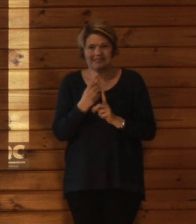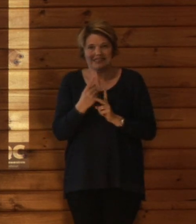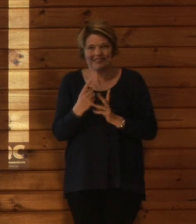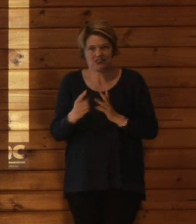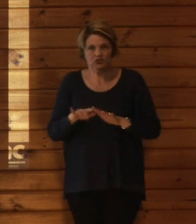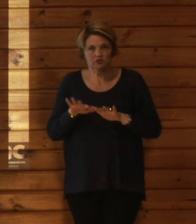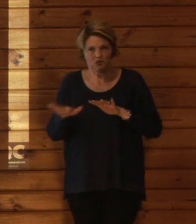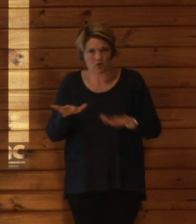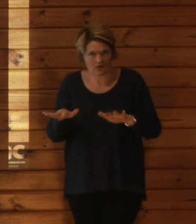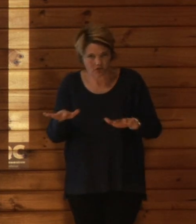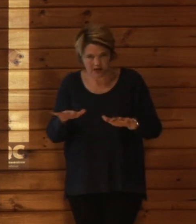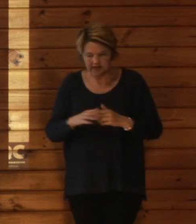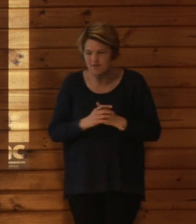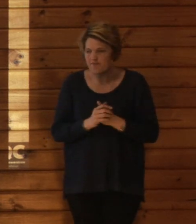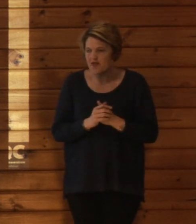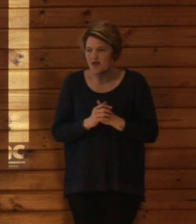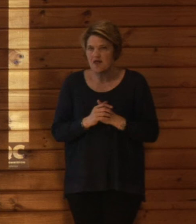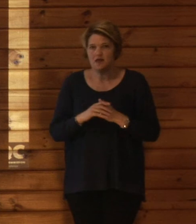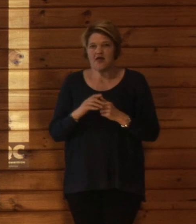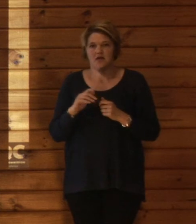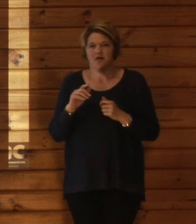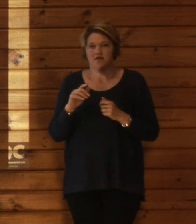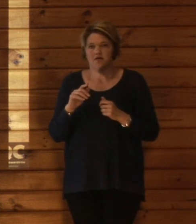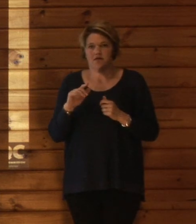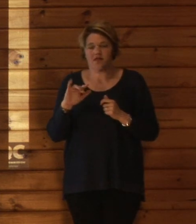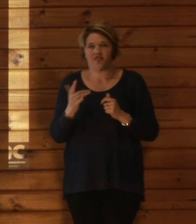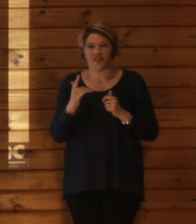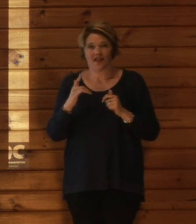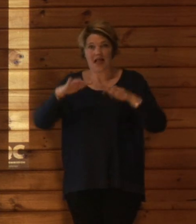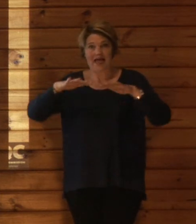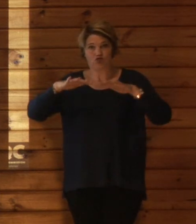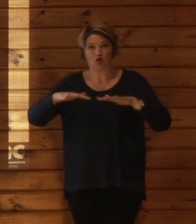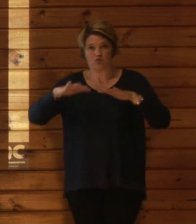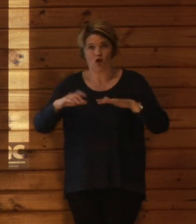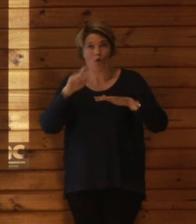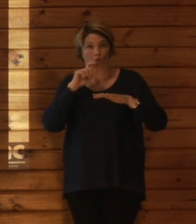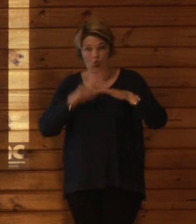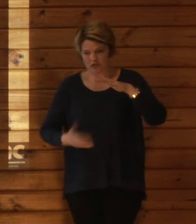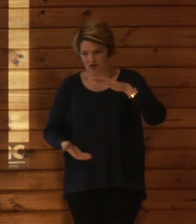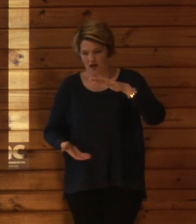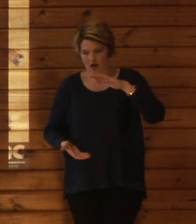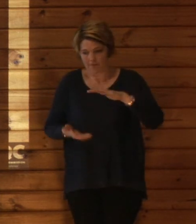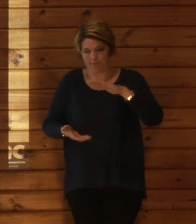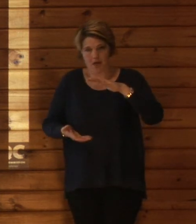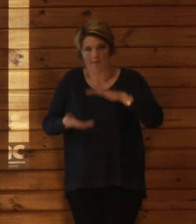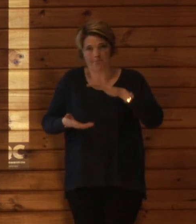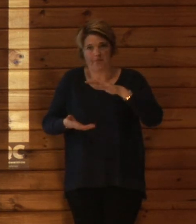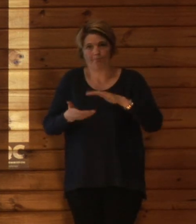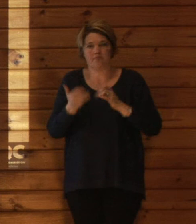got closer and closer to the water, and so you had less crust there to hold it up your house on top of it.